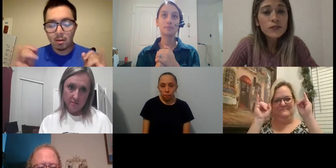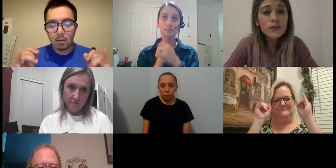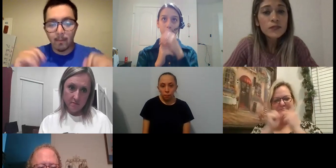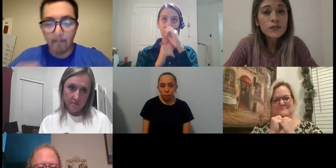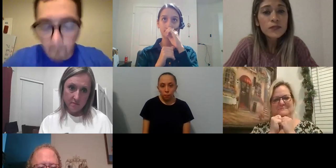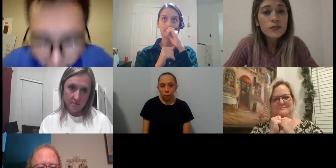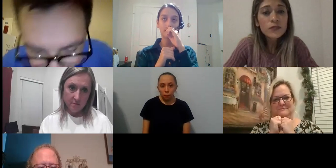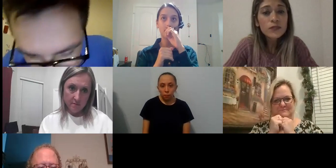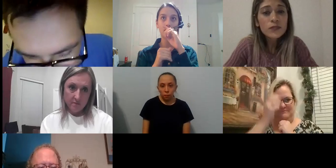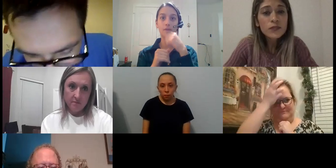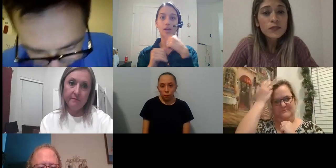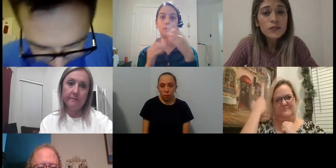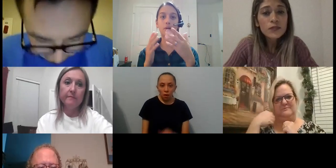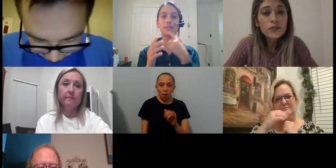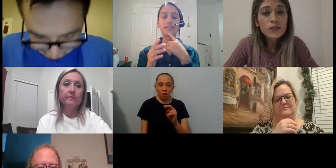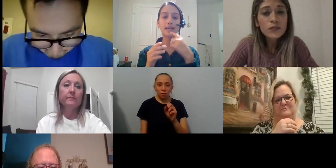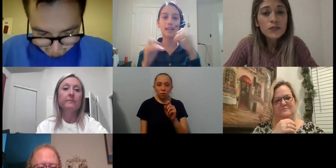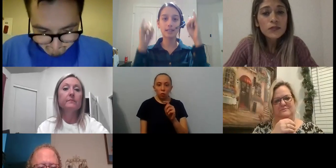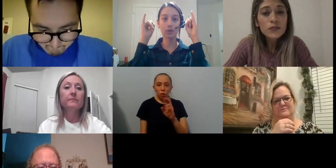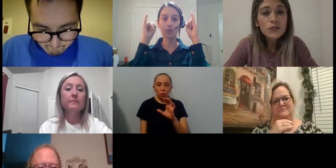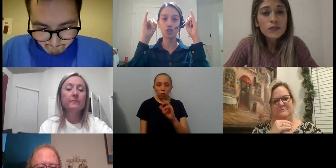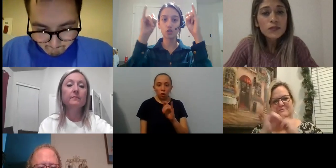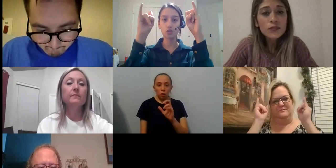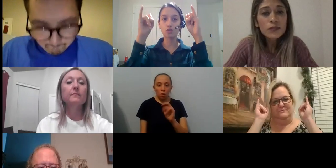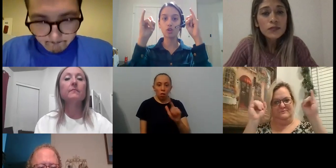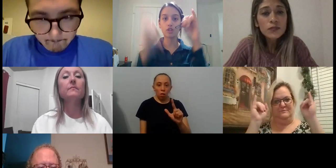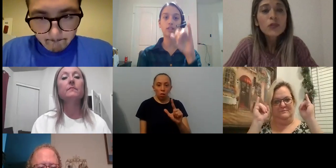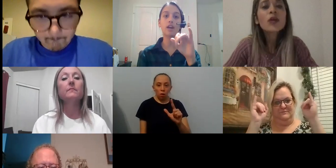So I would probably say, so